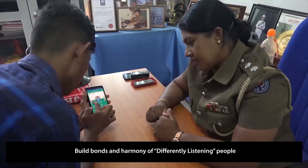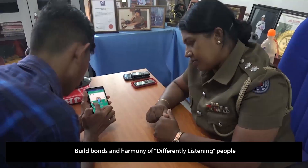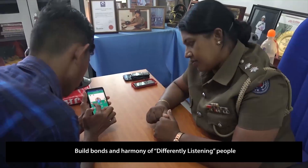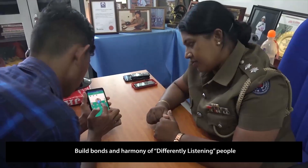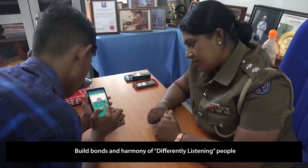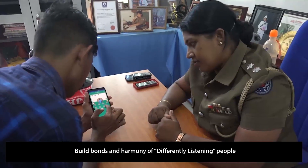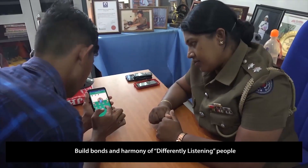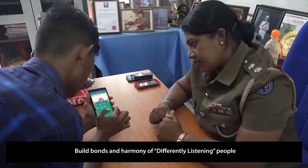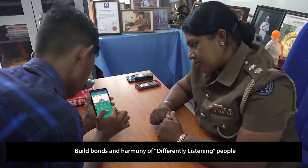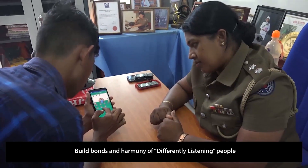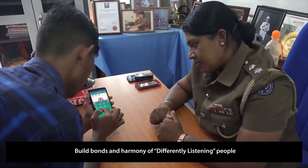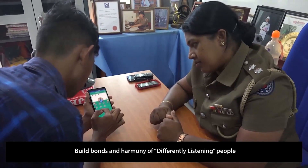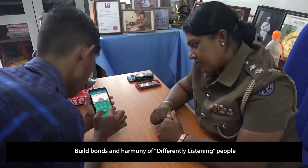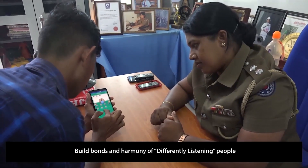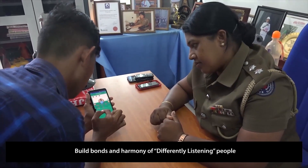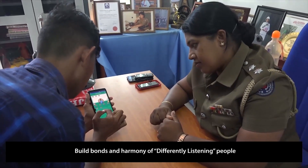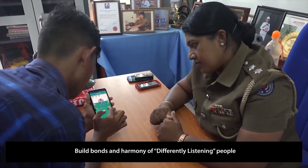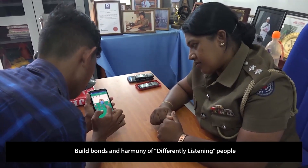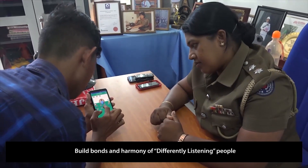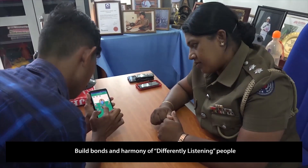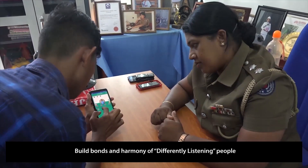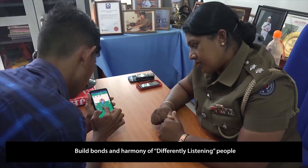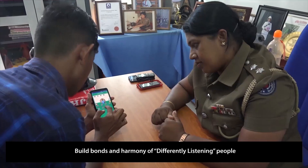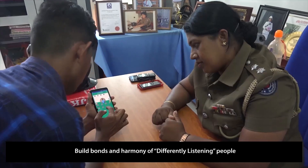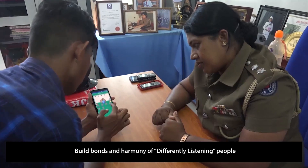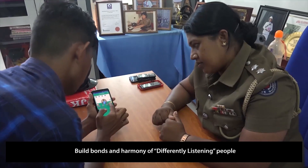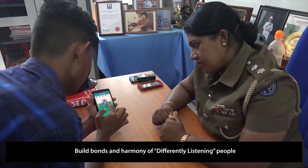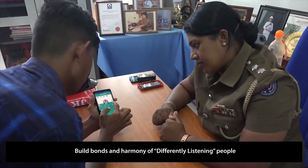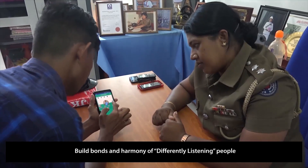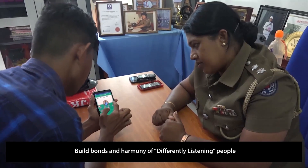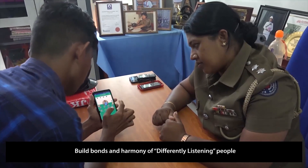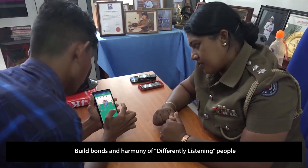Therefore, Sanvaadha can bring bonds and harmony for differently listening people.